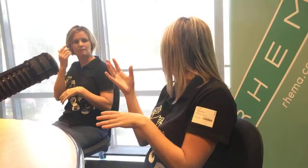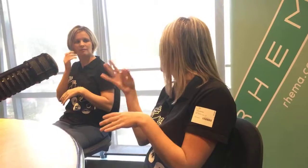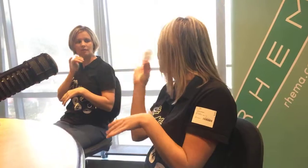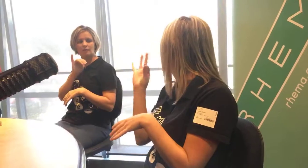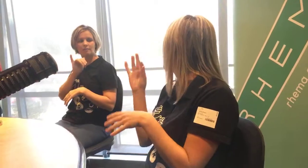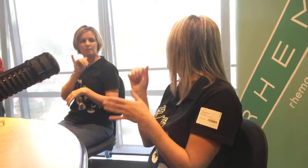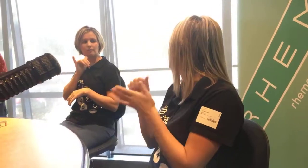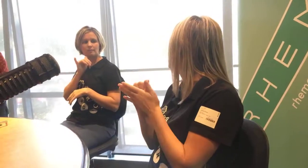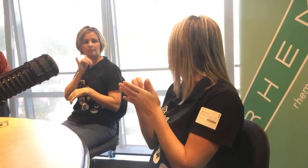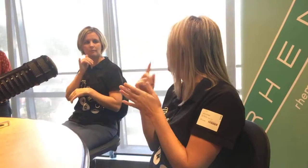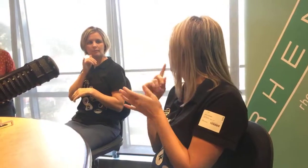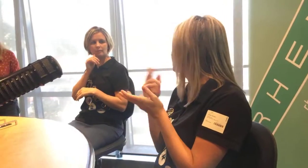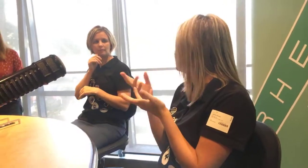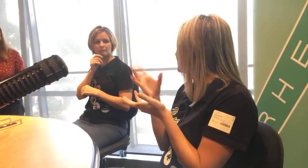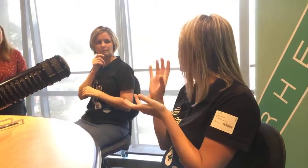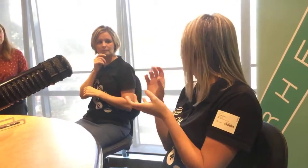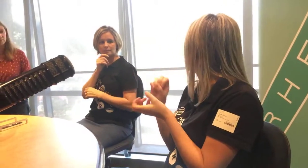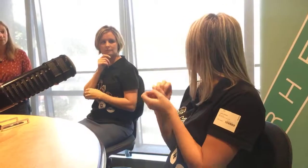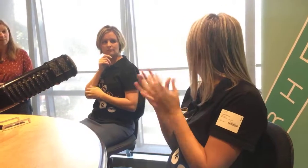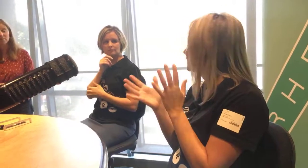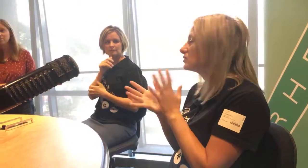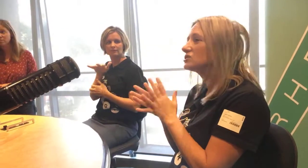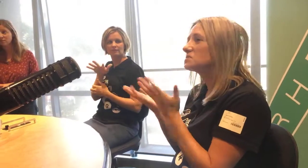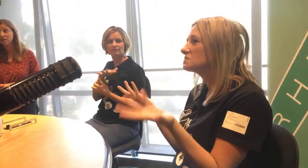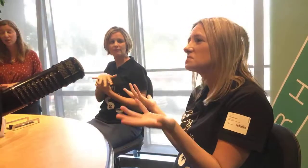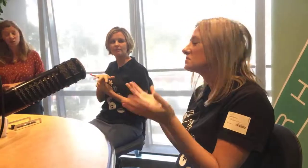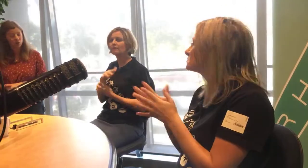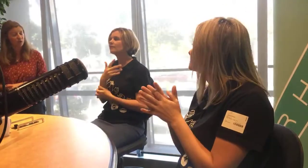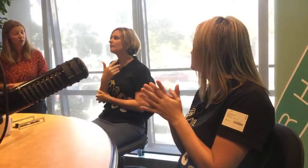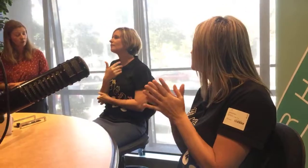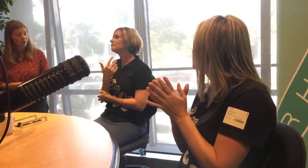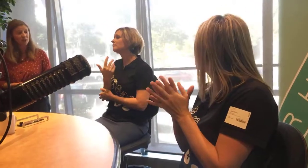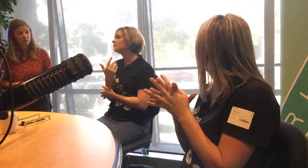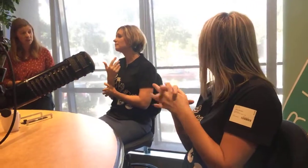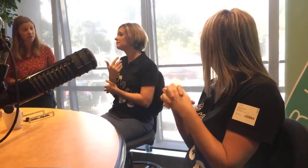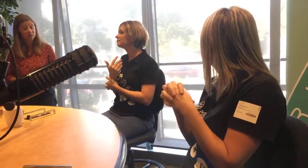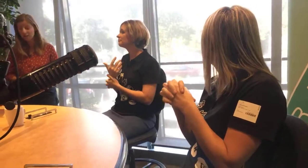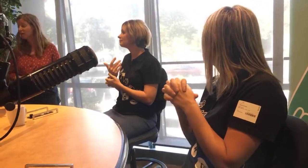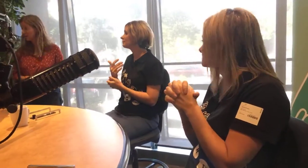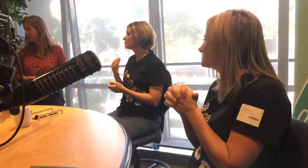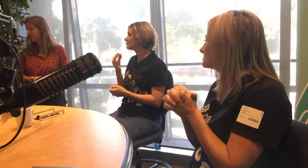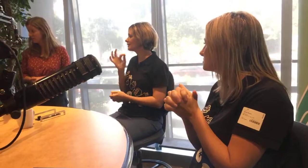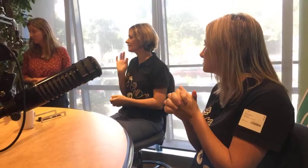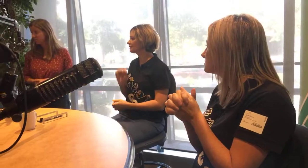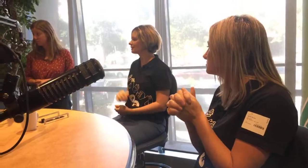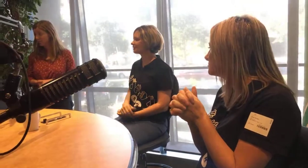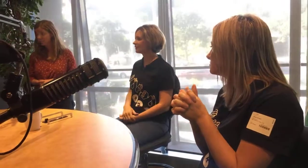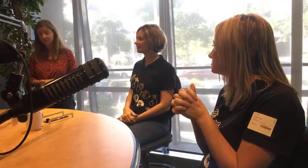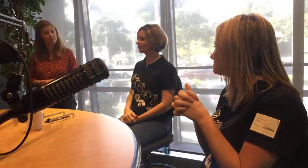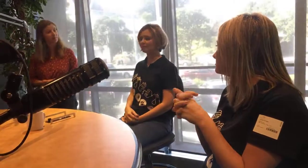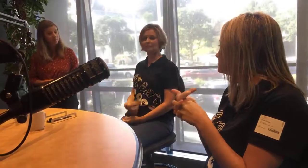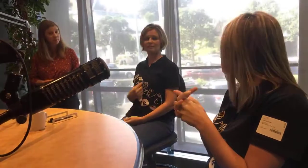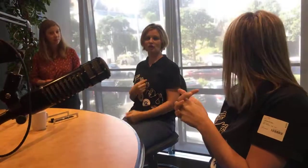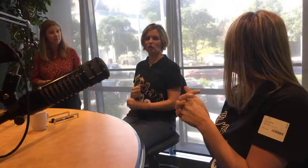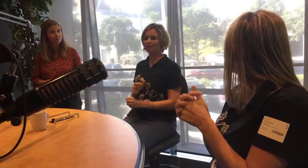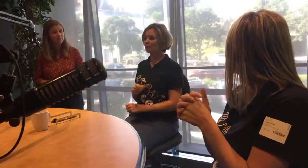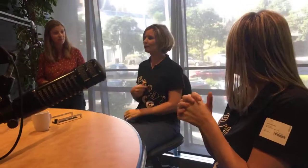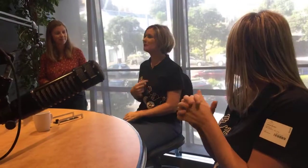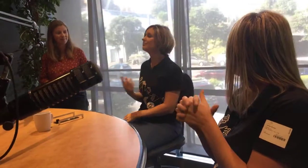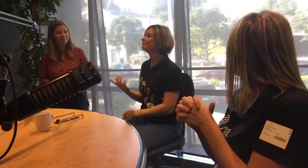to a cafe, being able to order a drink and in Oh, sign yes. language. Yeah, that's Sure, pretty that good. would be good. Yeah. Yeah.